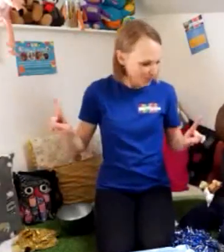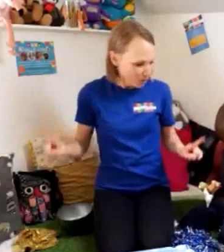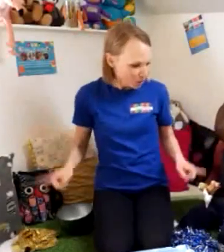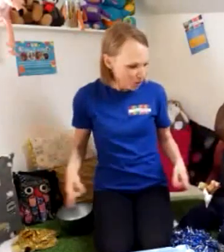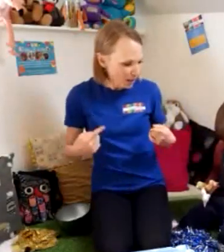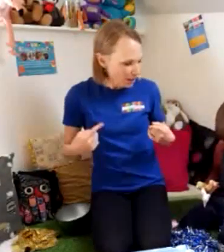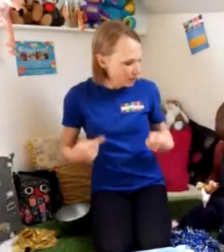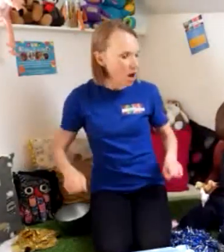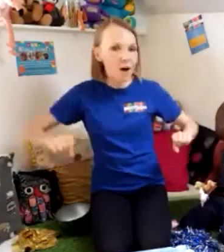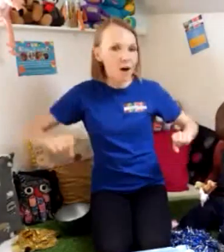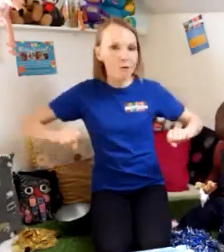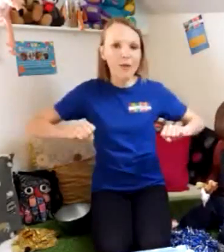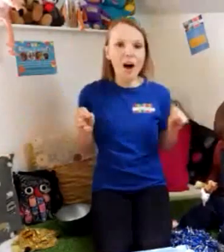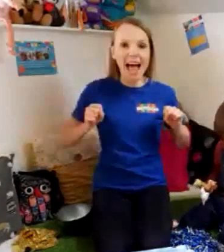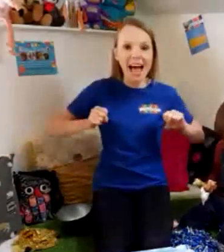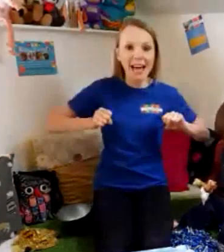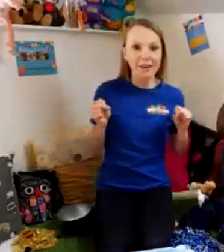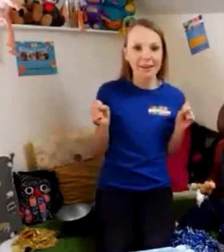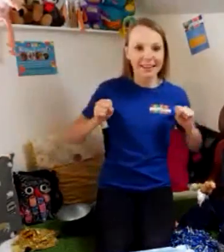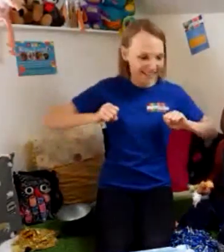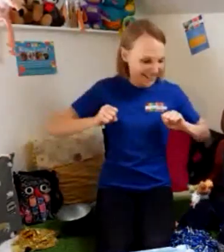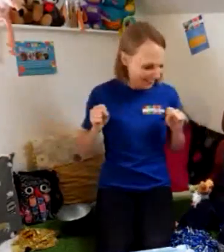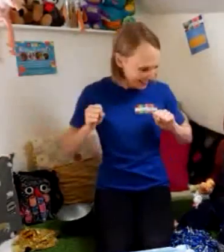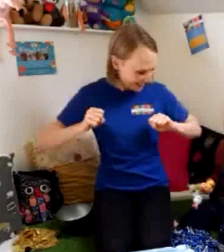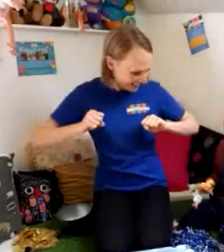So we're going to start off with our hen.